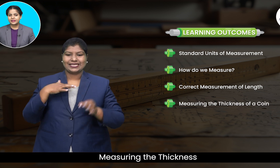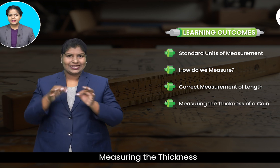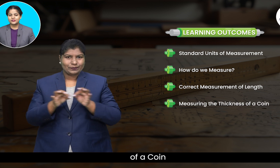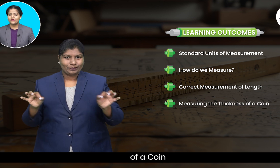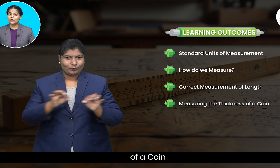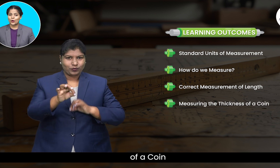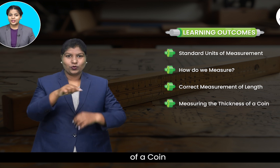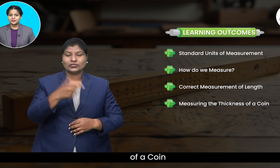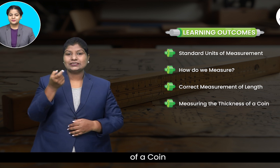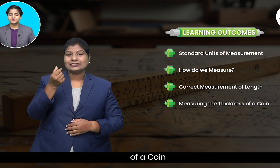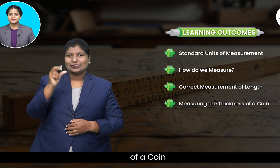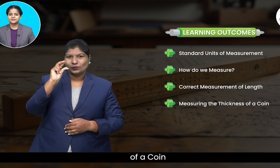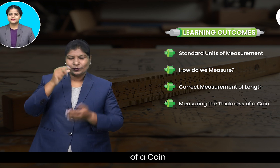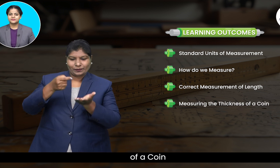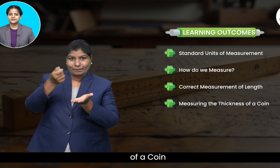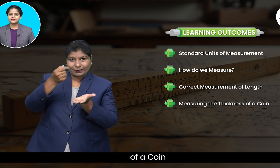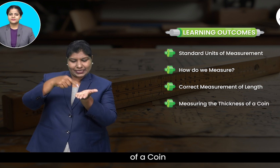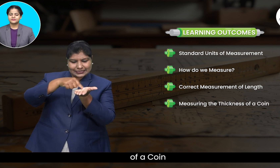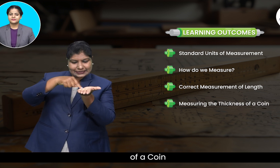Measuring the thickness of a coin.